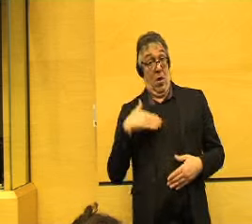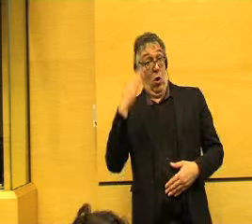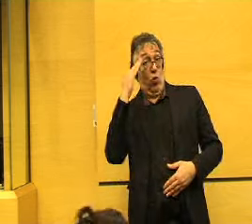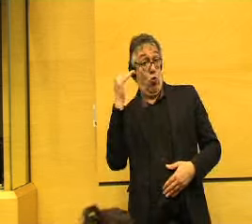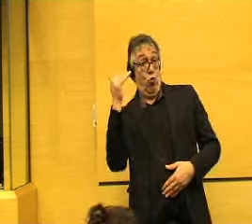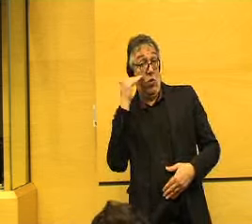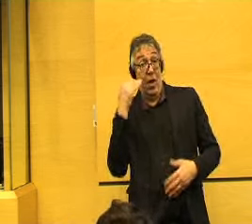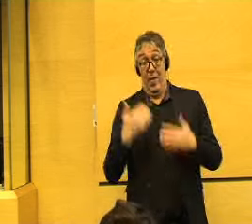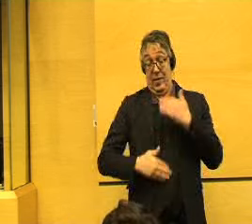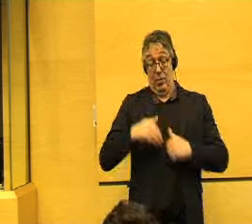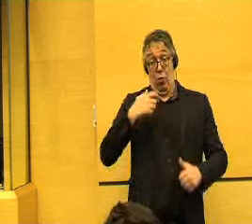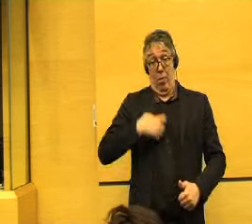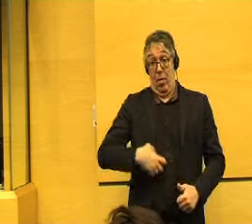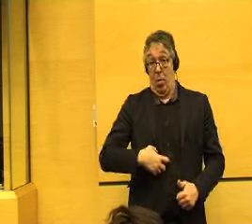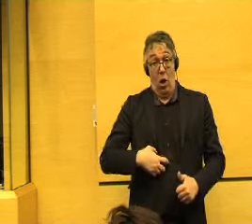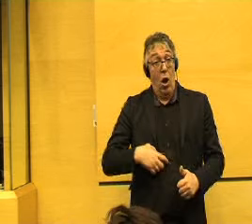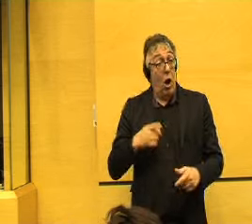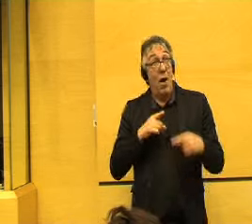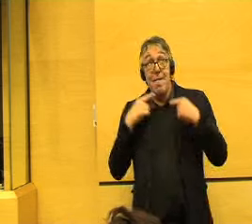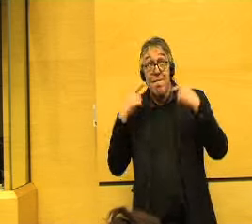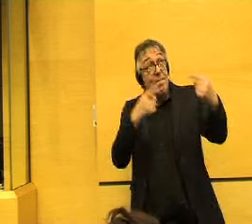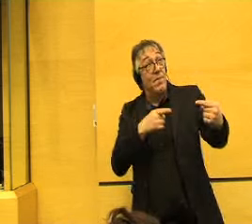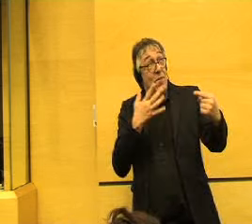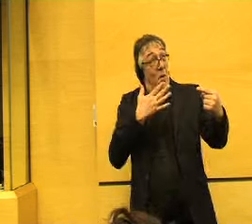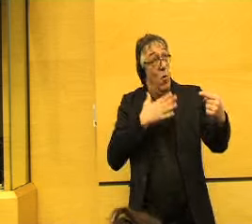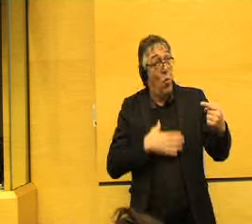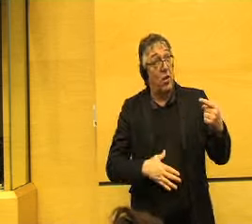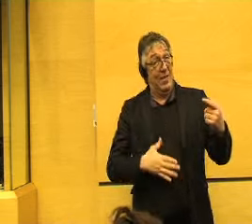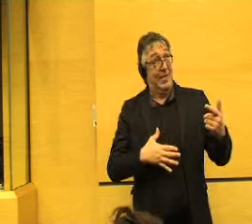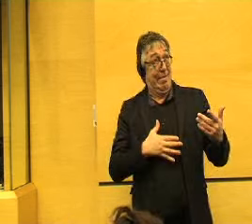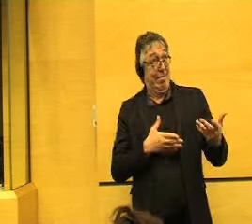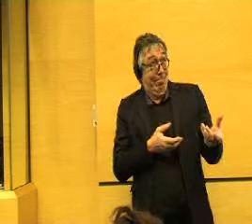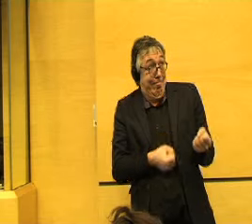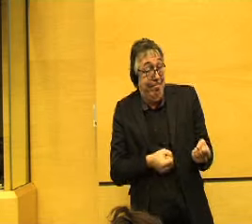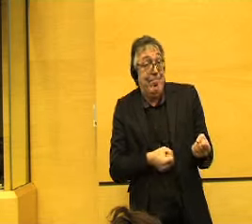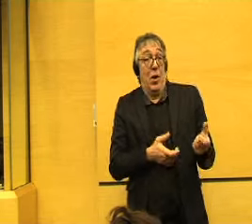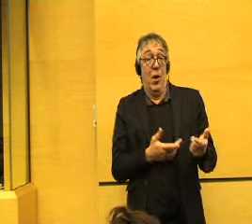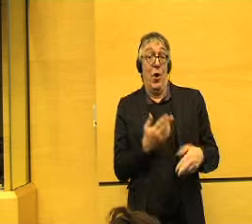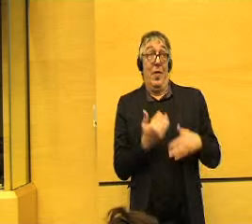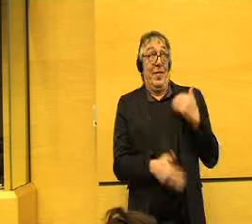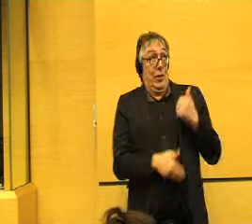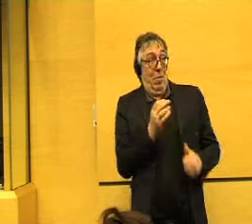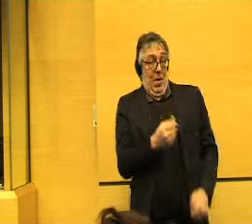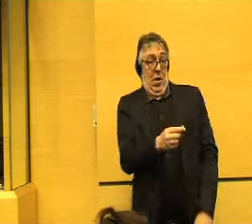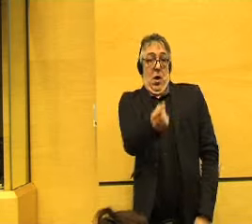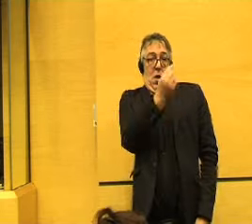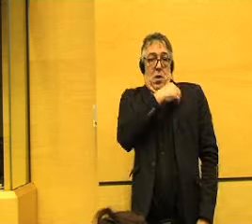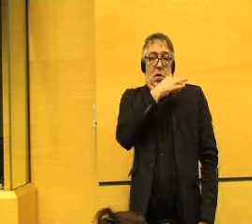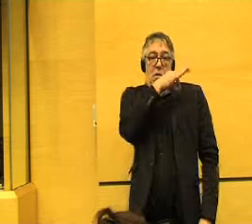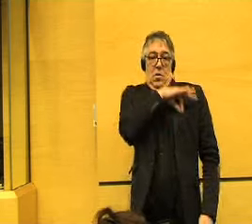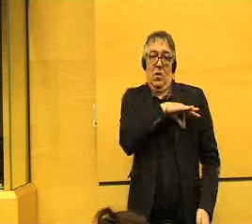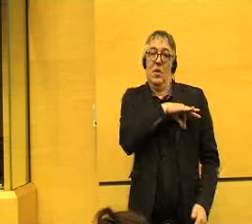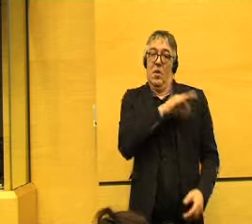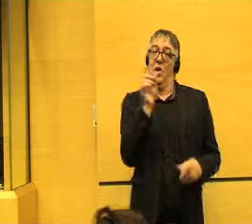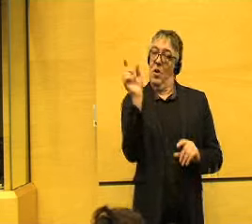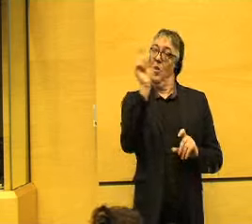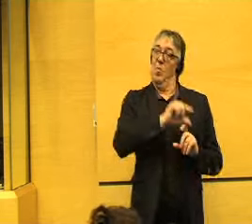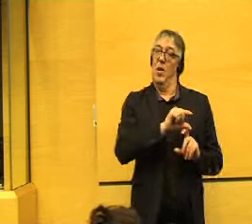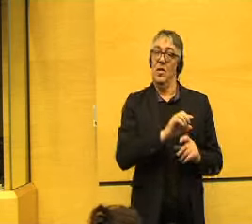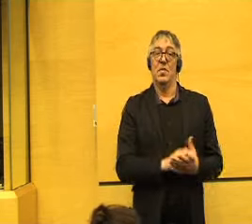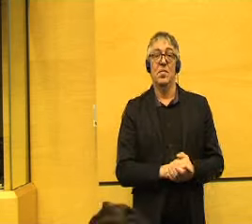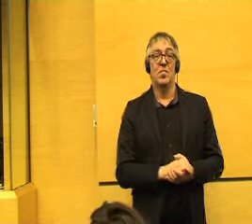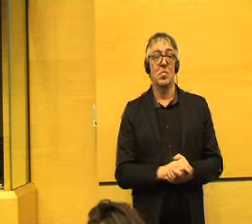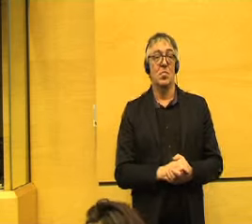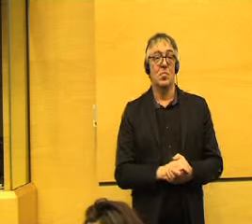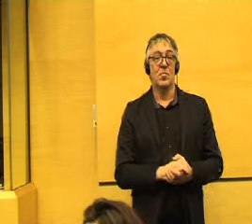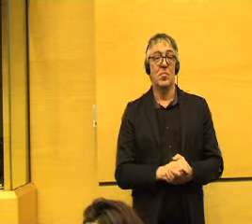to really secure a disability allowance. Although we are talking about uplifting right of persons with